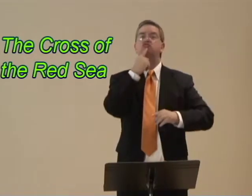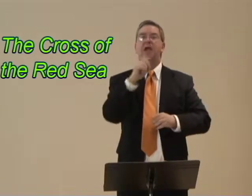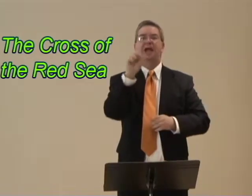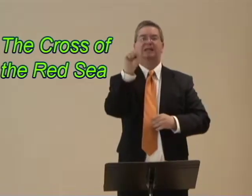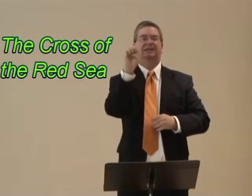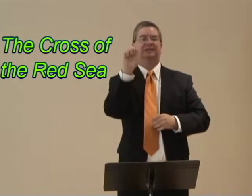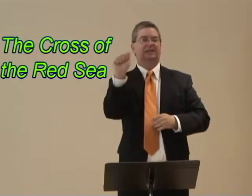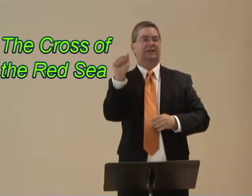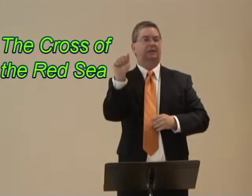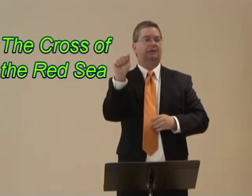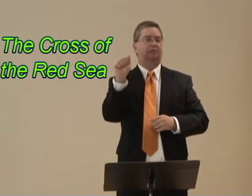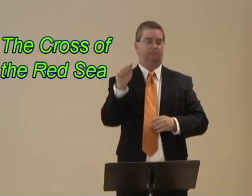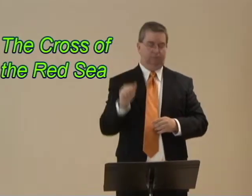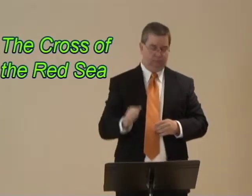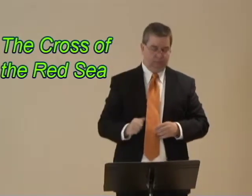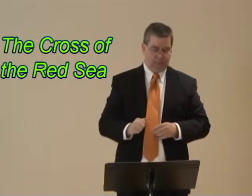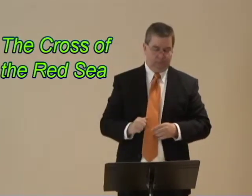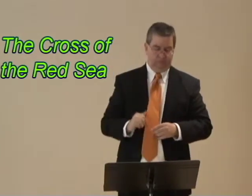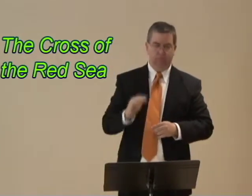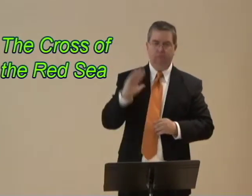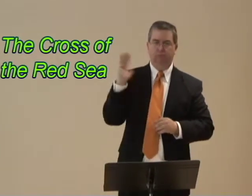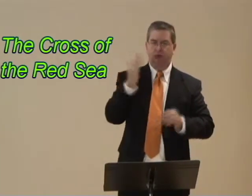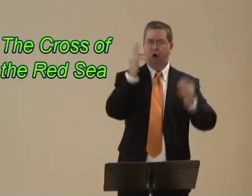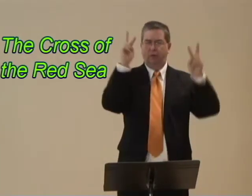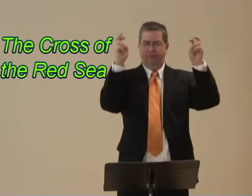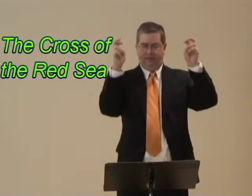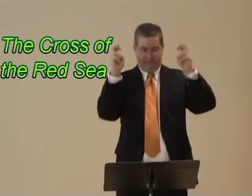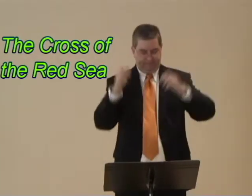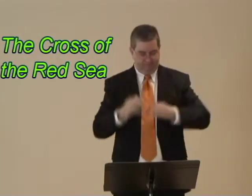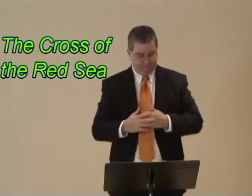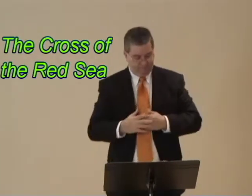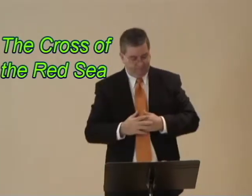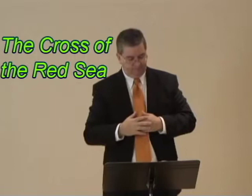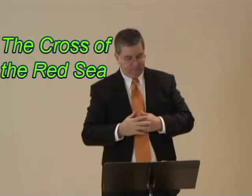about crossing over the Red Sea.